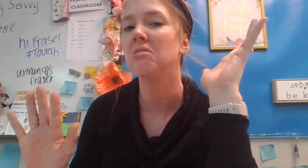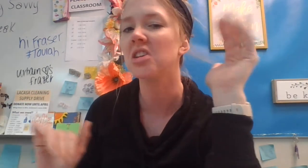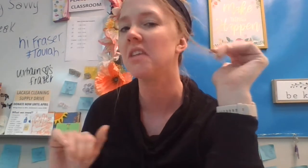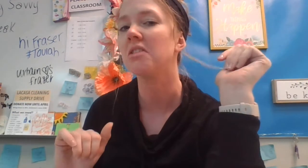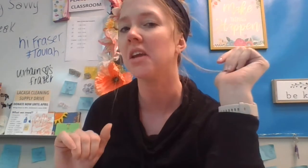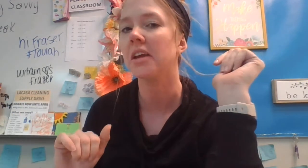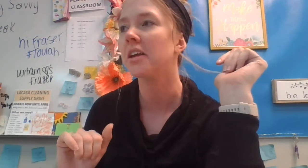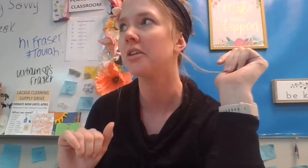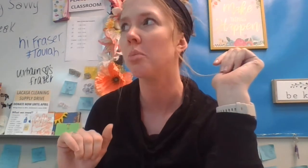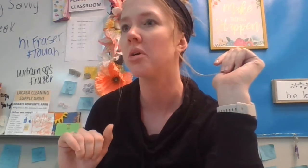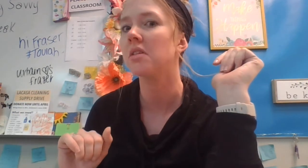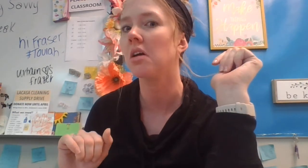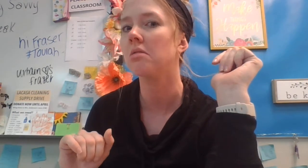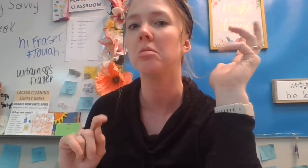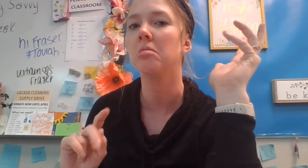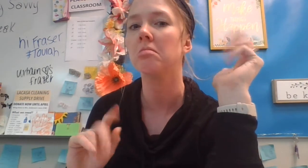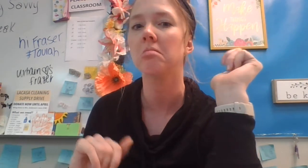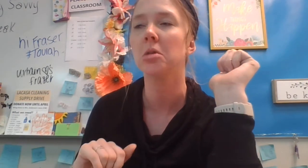Just give you a second, get your notebooks out.